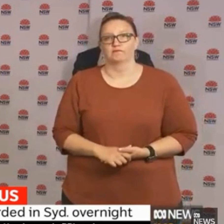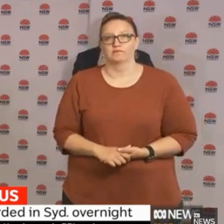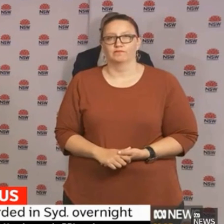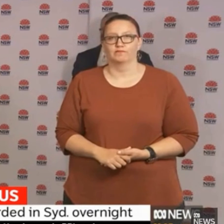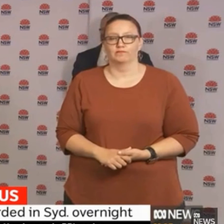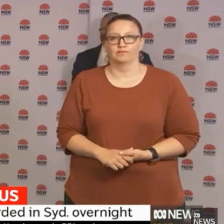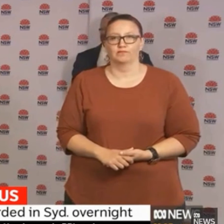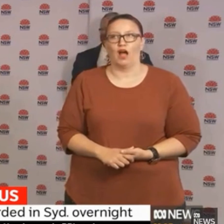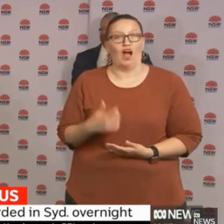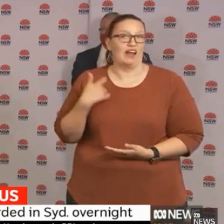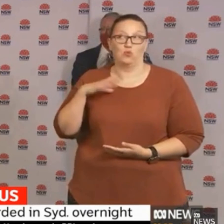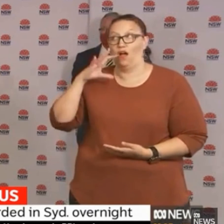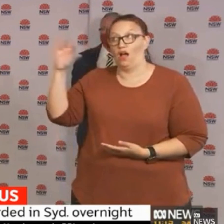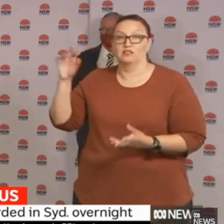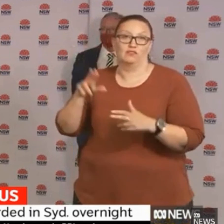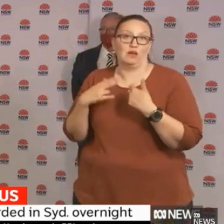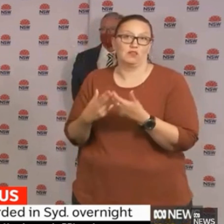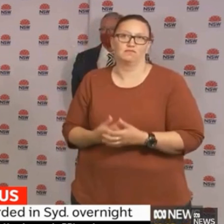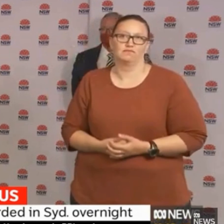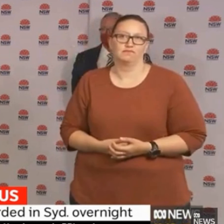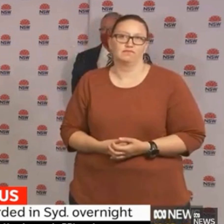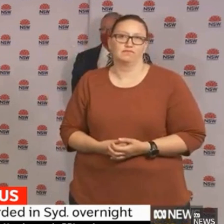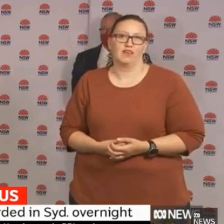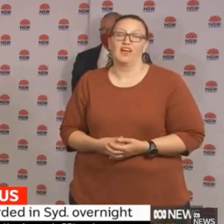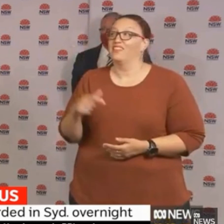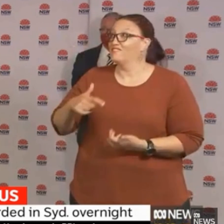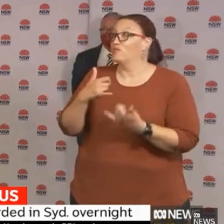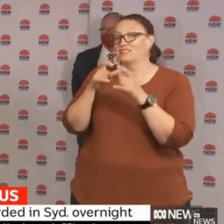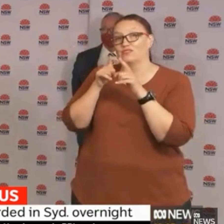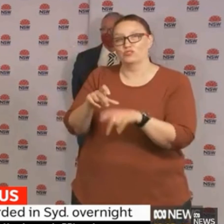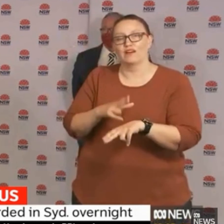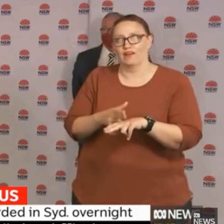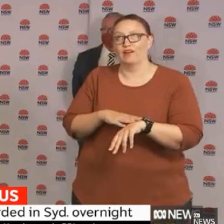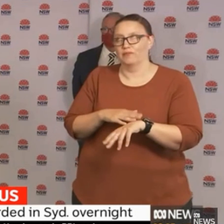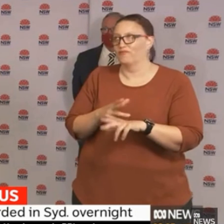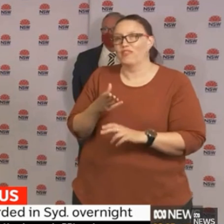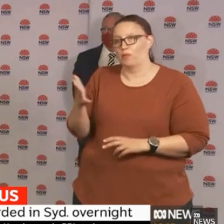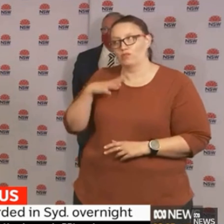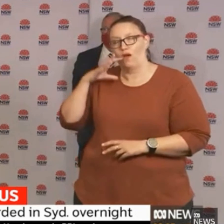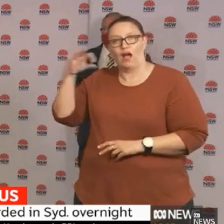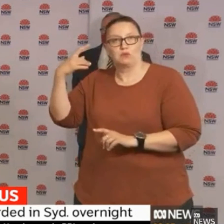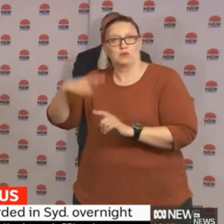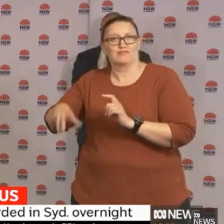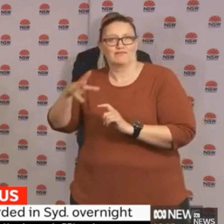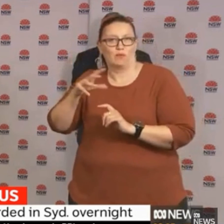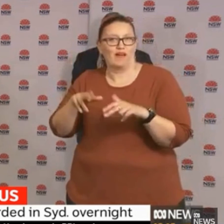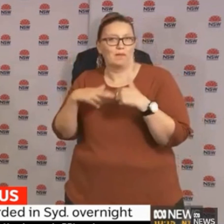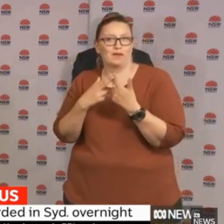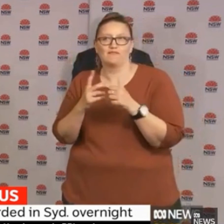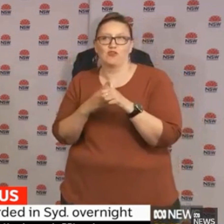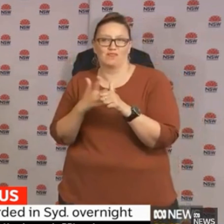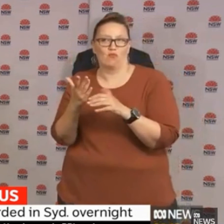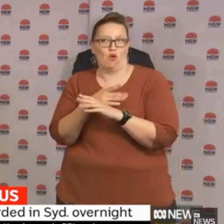specifically, I will check with the family. We obviously want to protect the family's privacy. This is a very difficult time for them. It was a locally